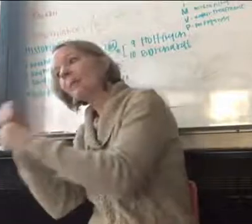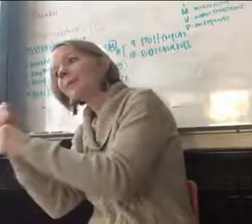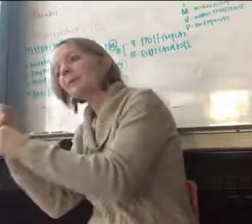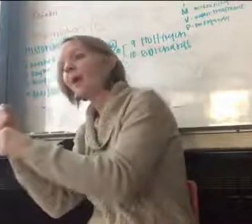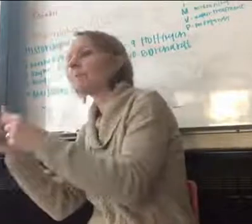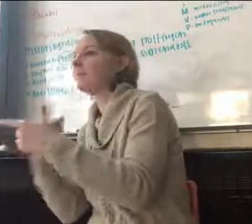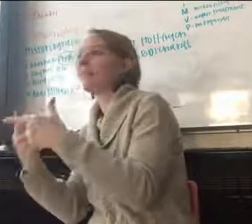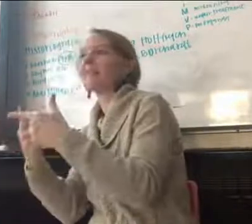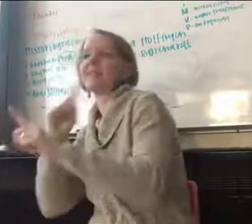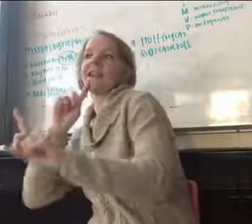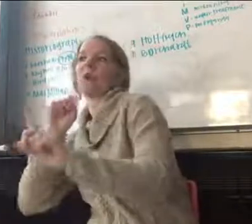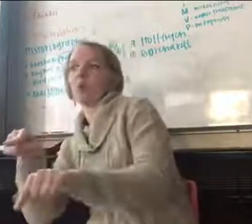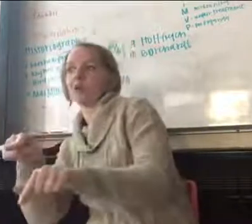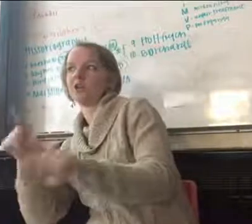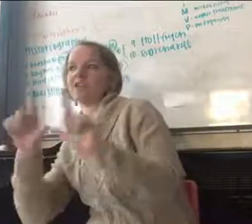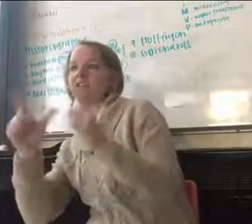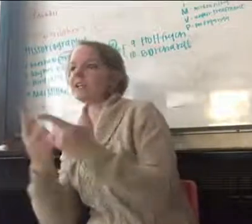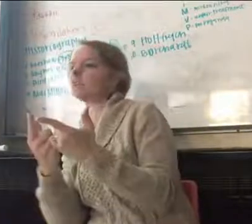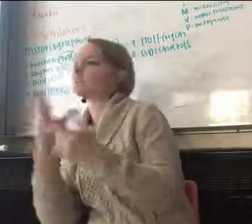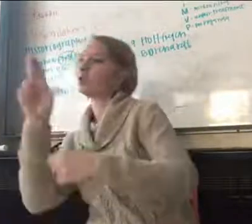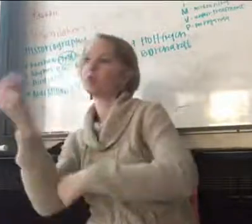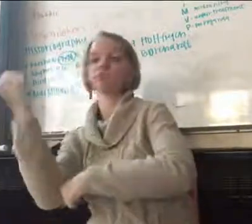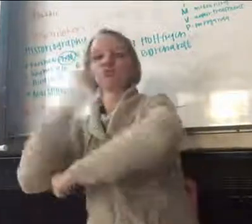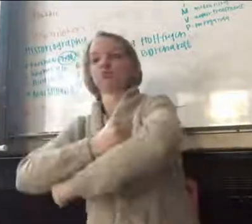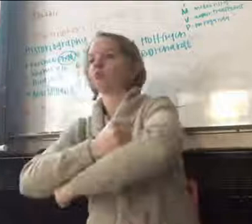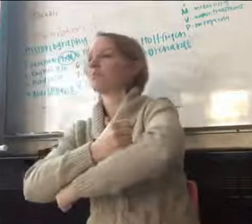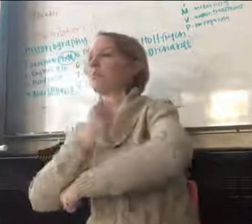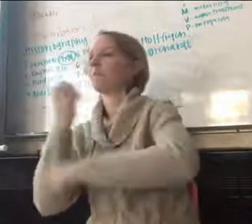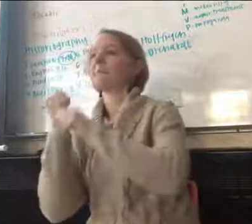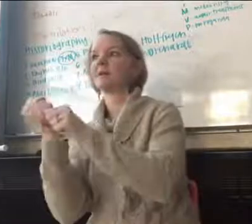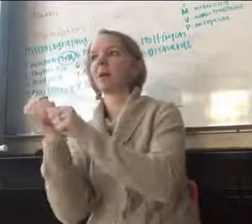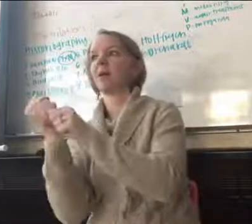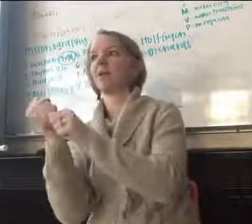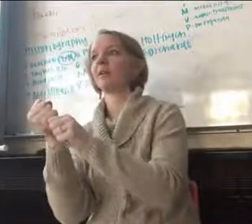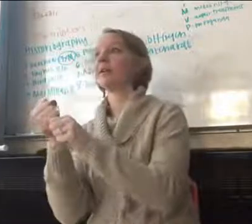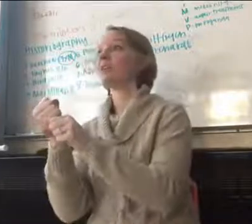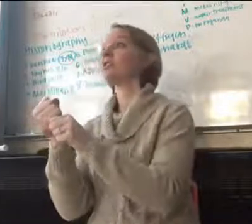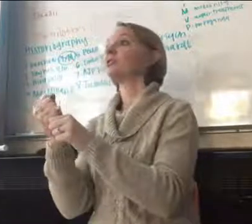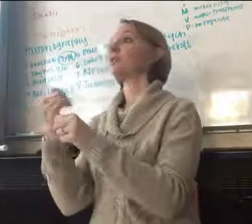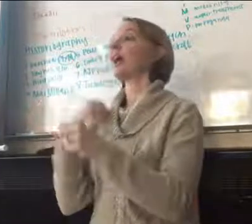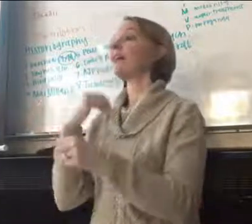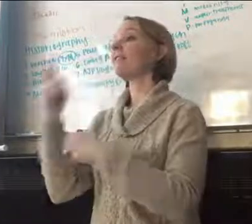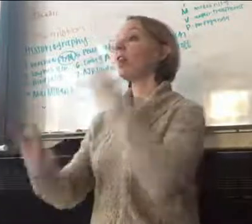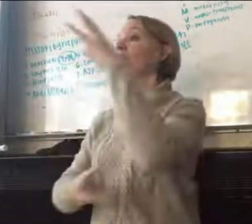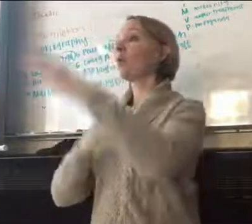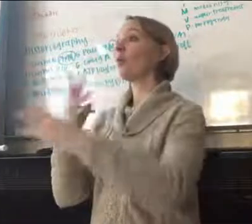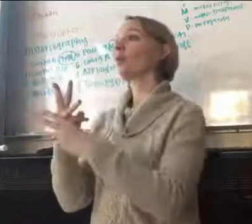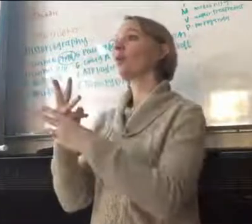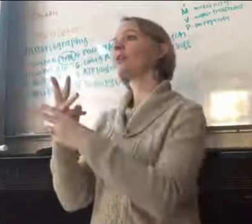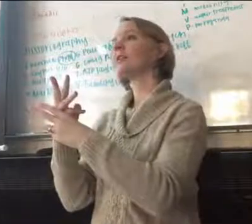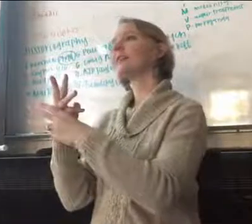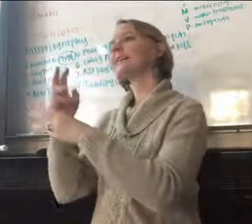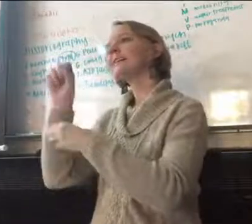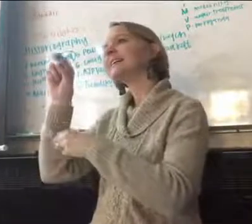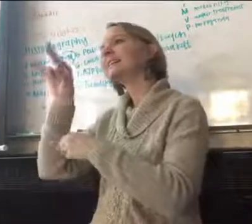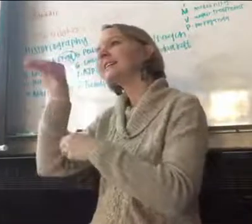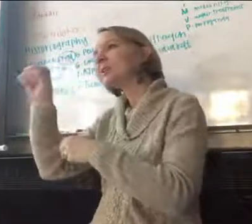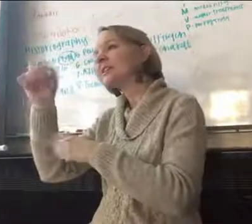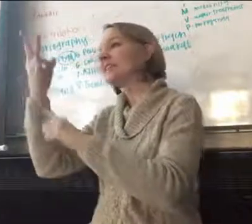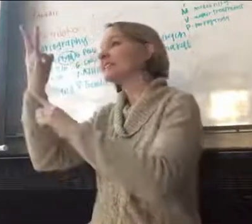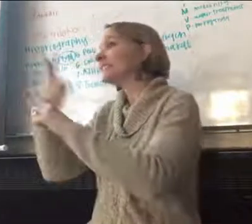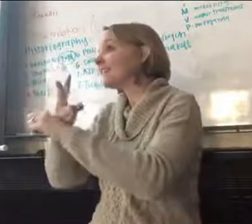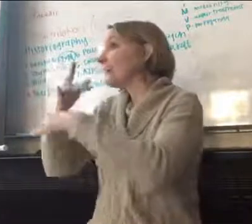then ordered to no longer have baseball. They end up having the World Series 7 months early. And then